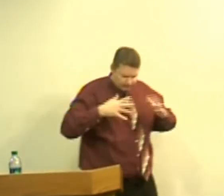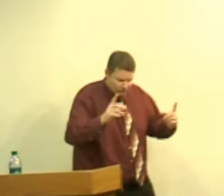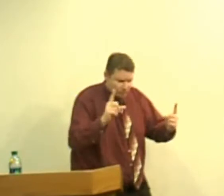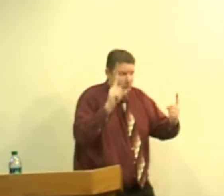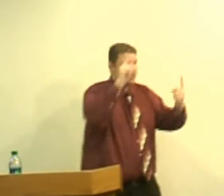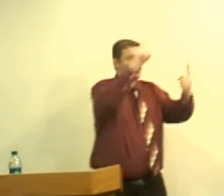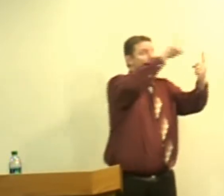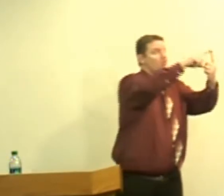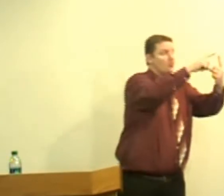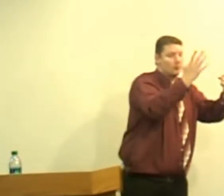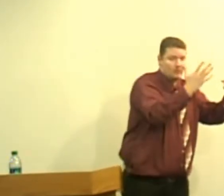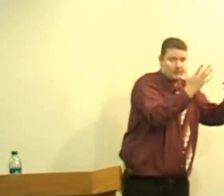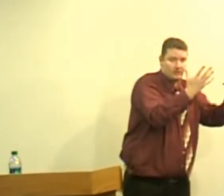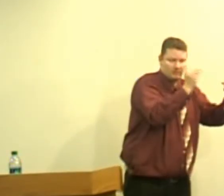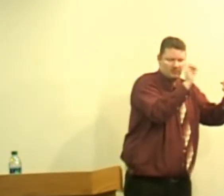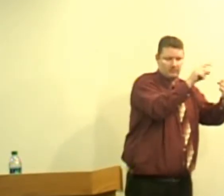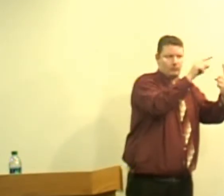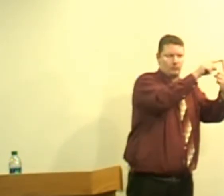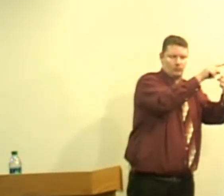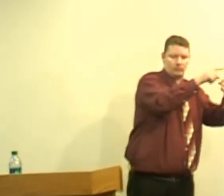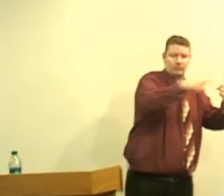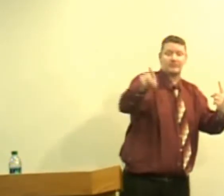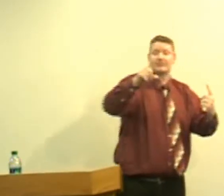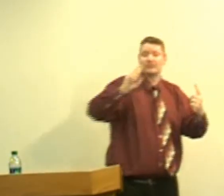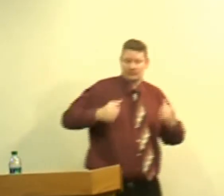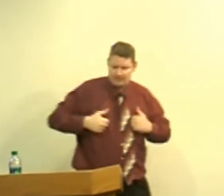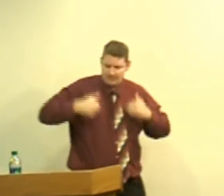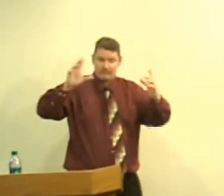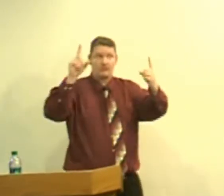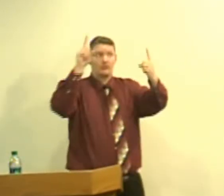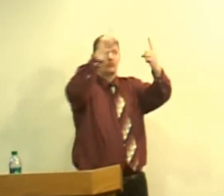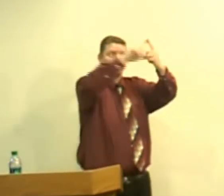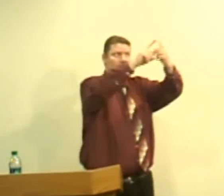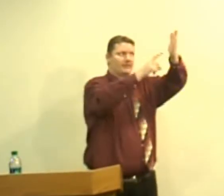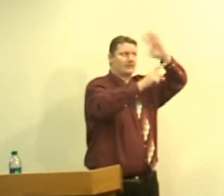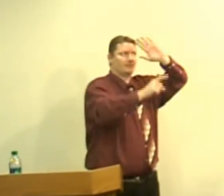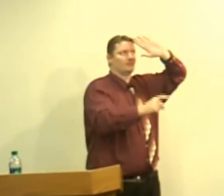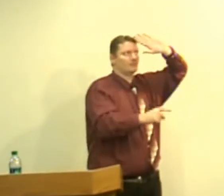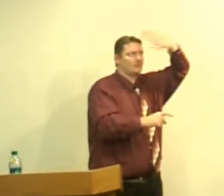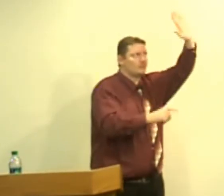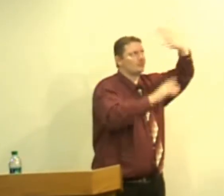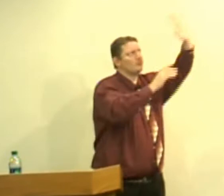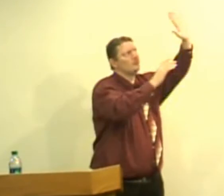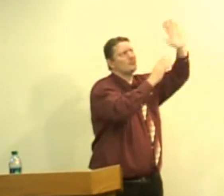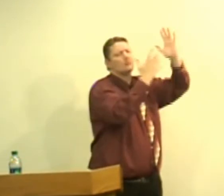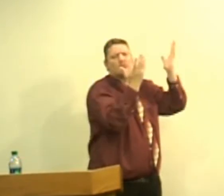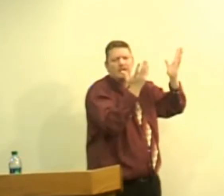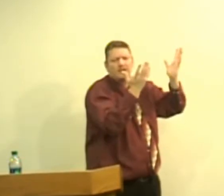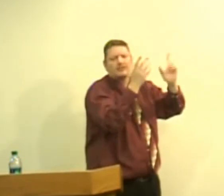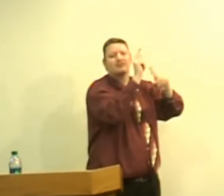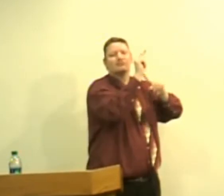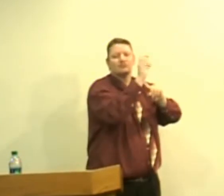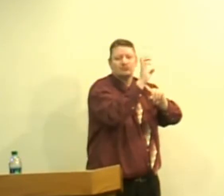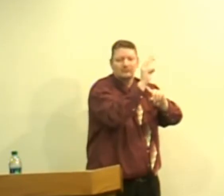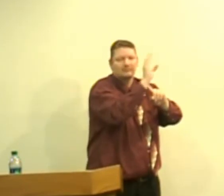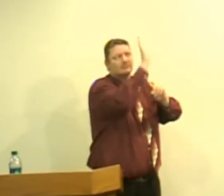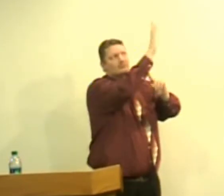So we, as an individual who seeks that, only that,